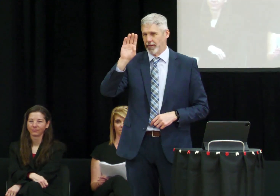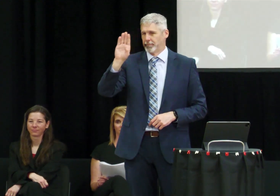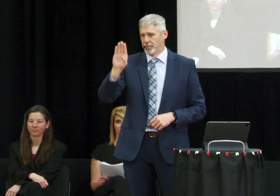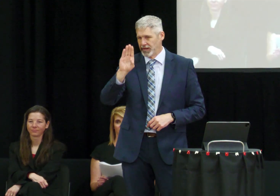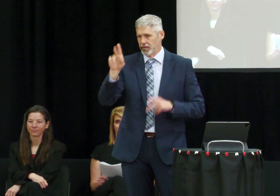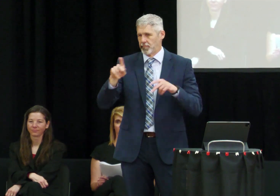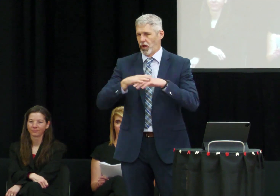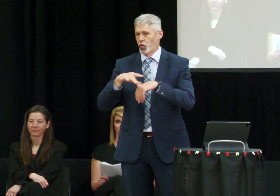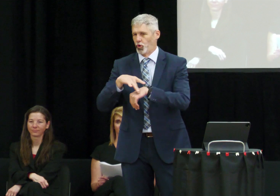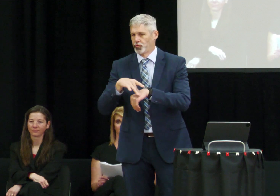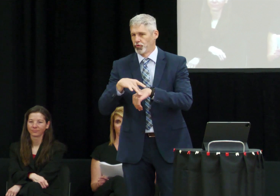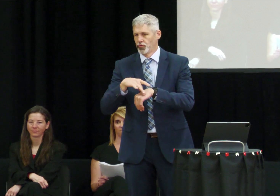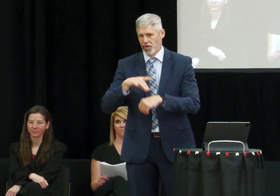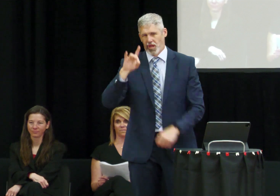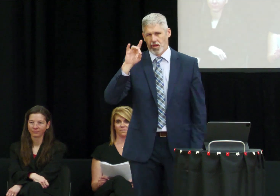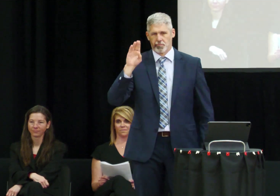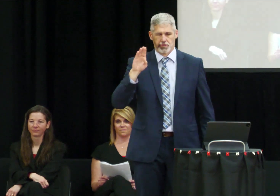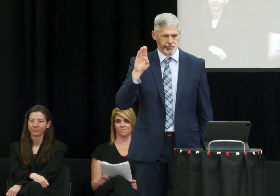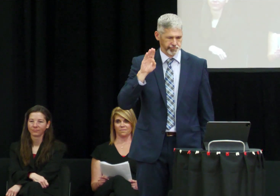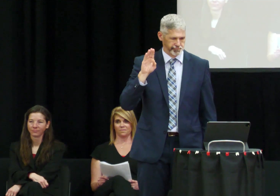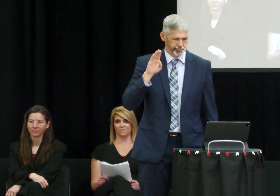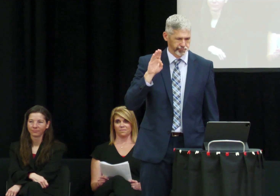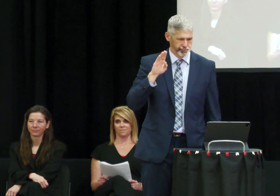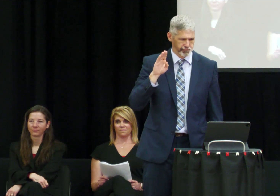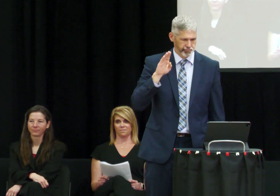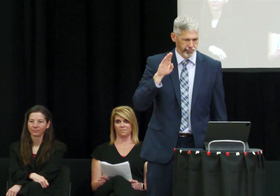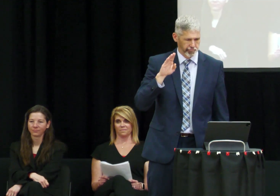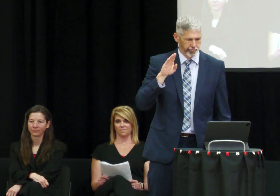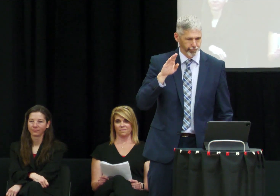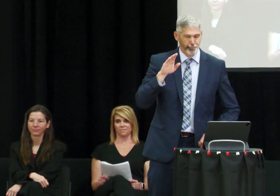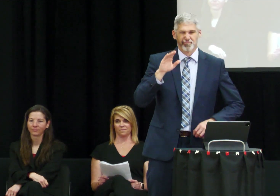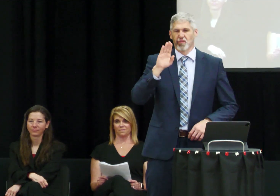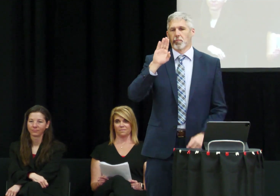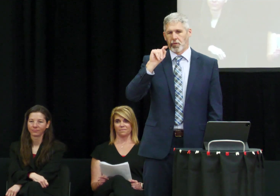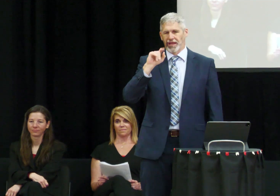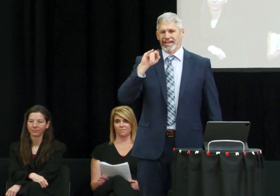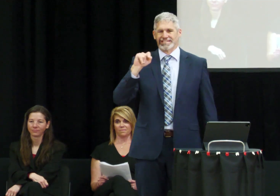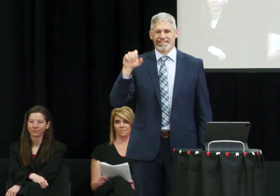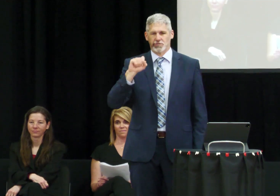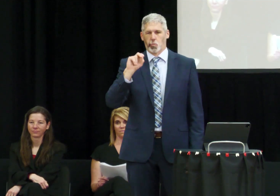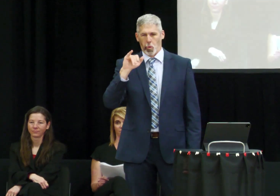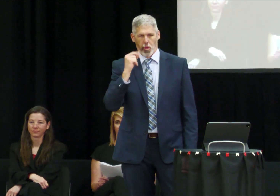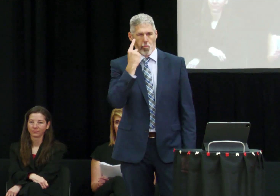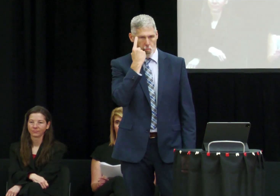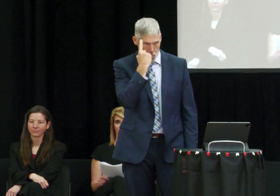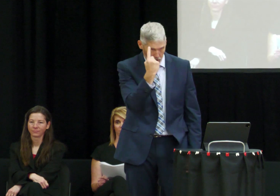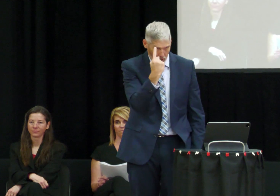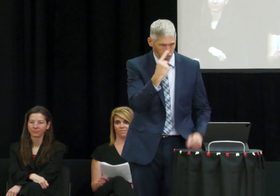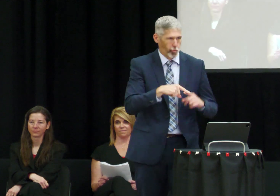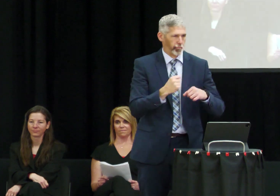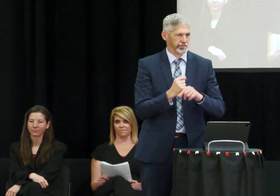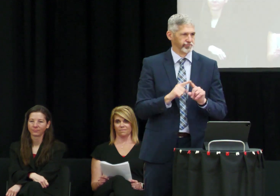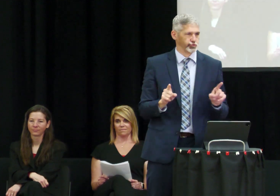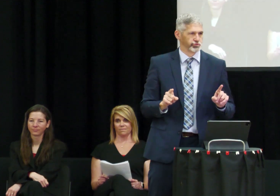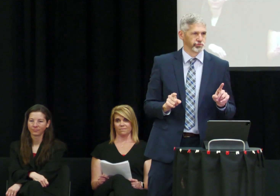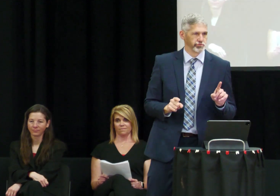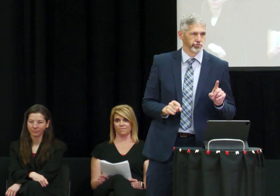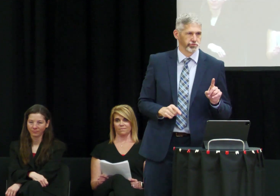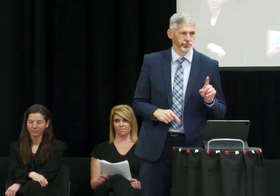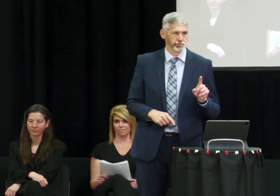There are 8 billion people on Earth, but it only takes one person to make a